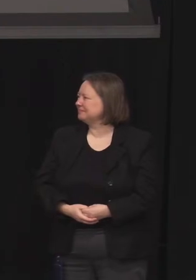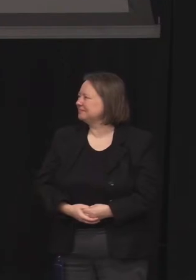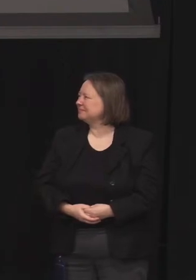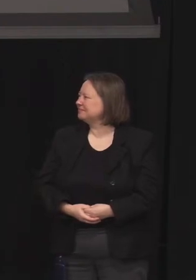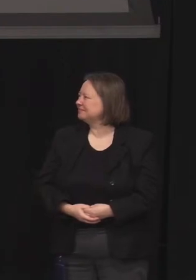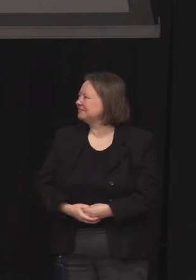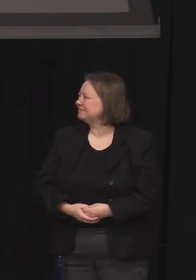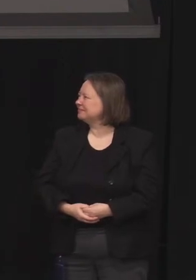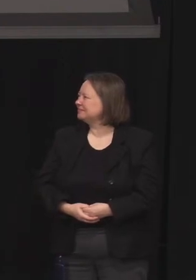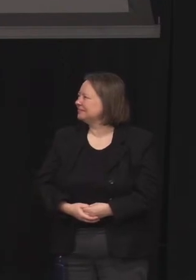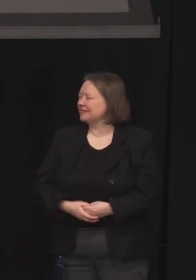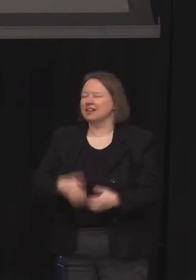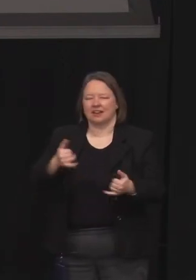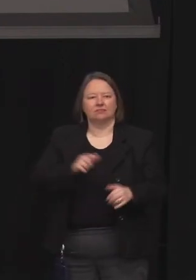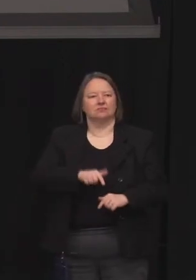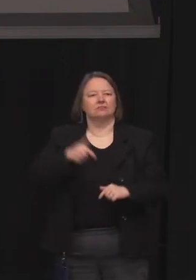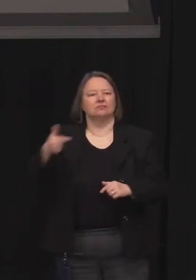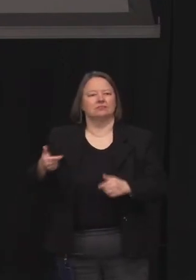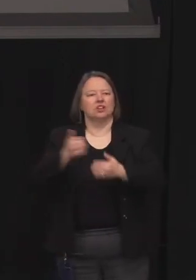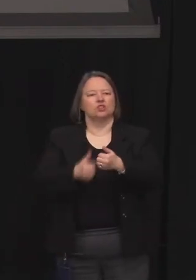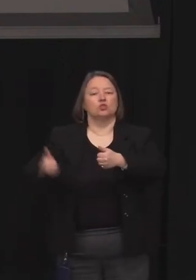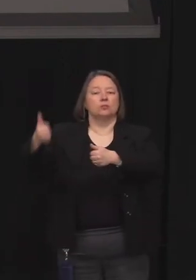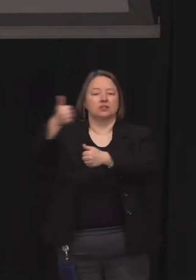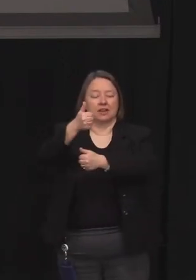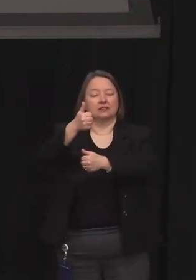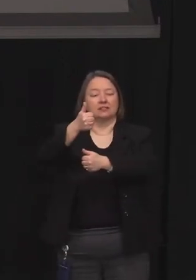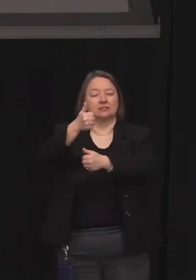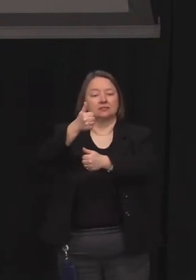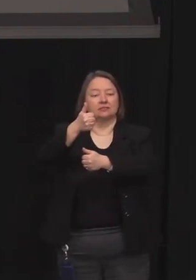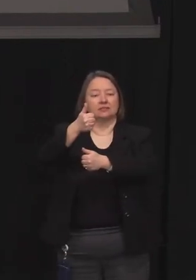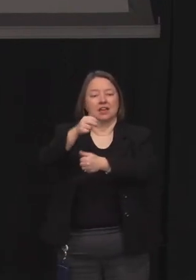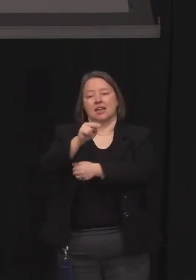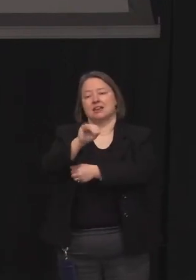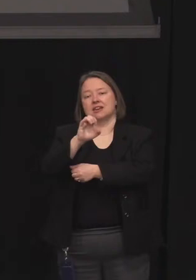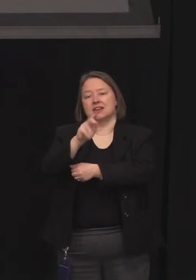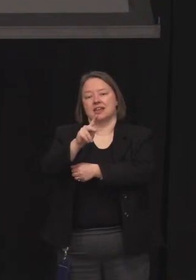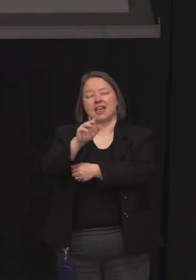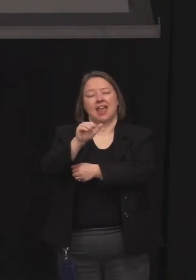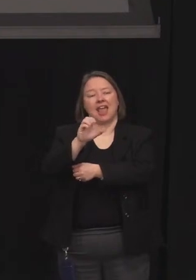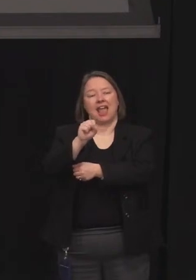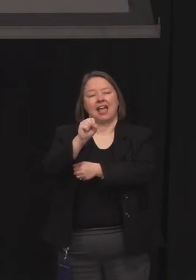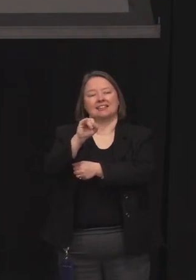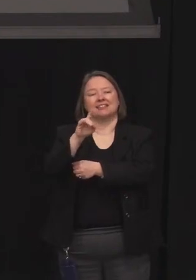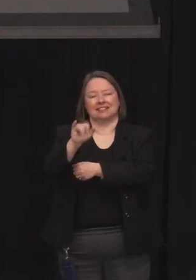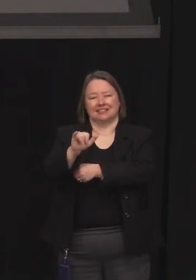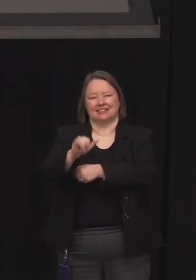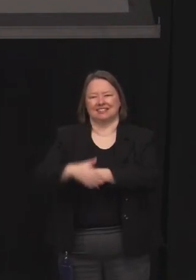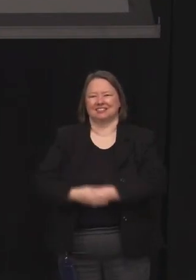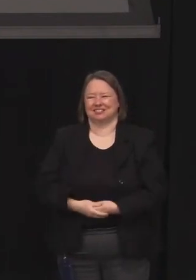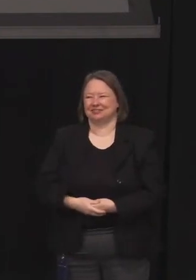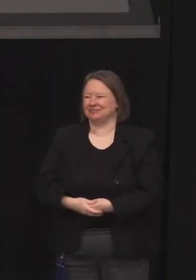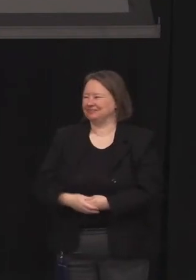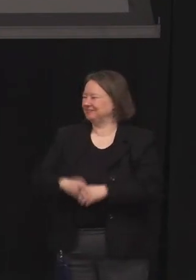Now I'm gonna give the floor to our superintendent, Nick Cassidy. Nick.